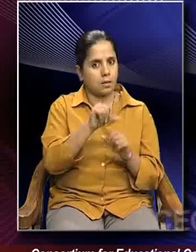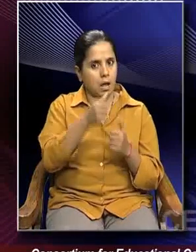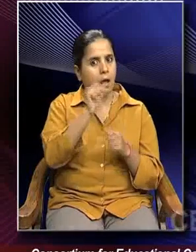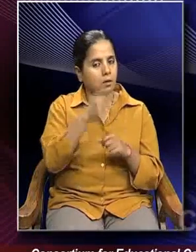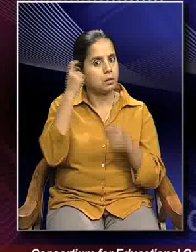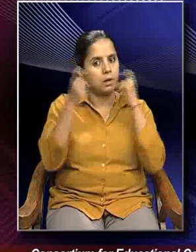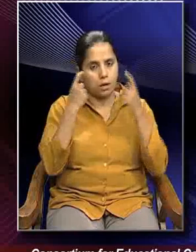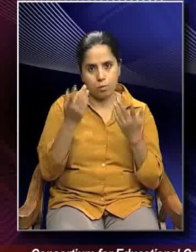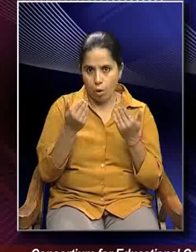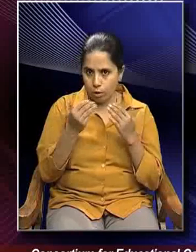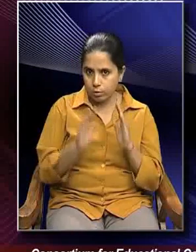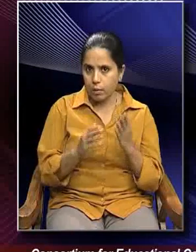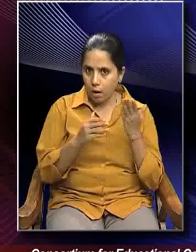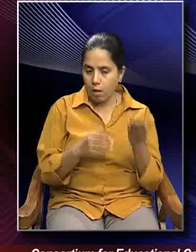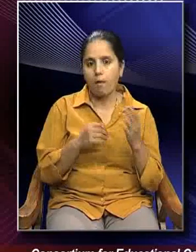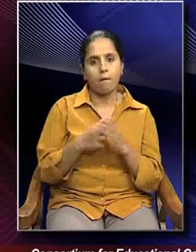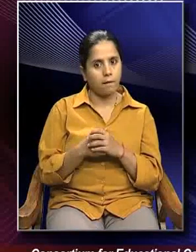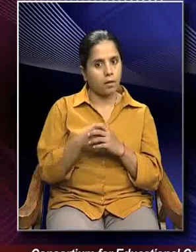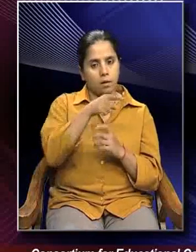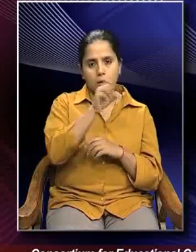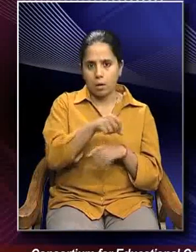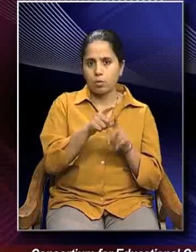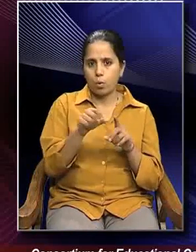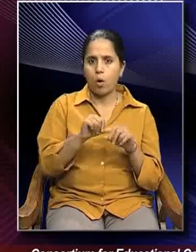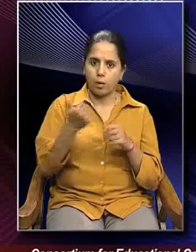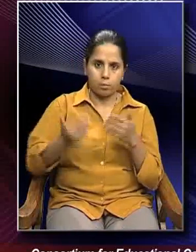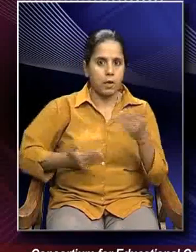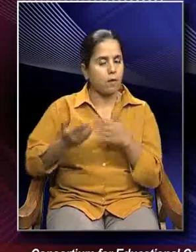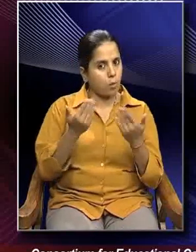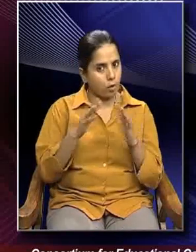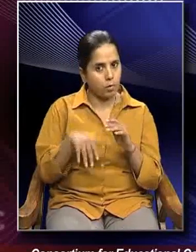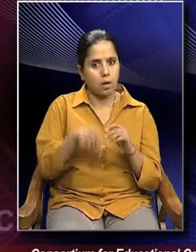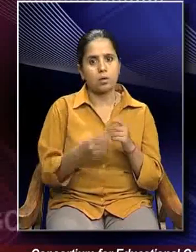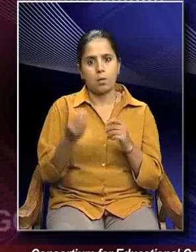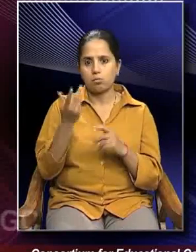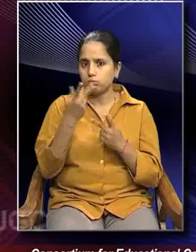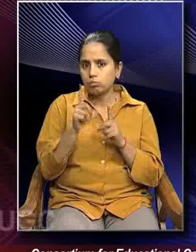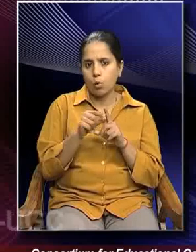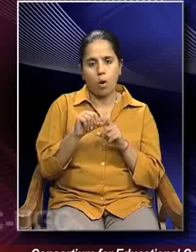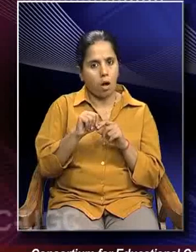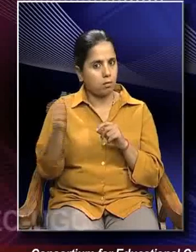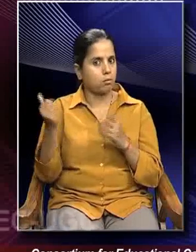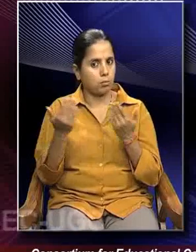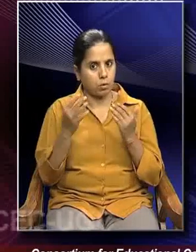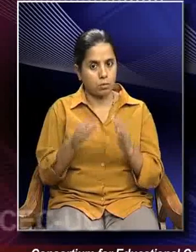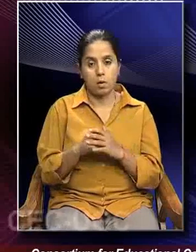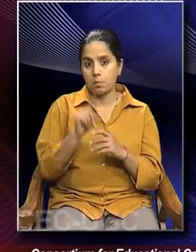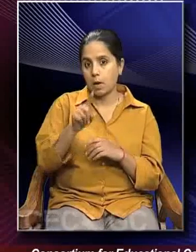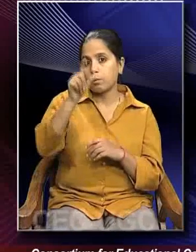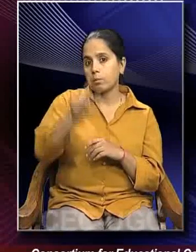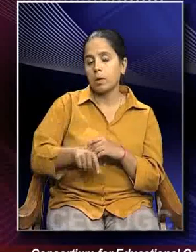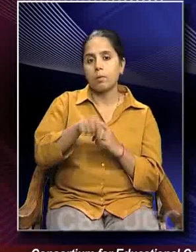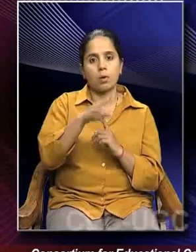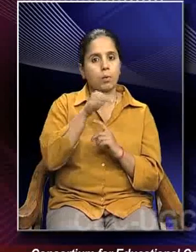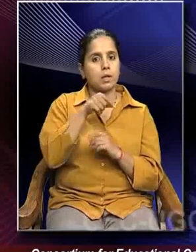think. They are able to do the behavior or act out. And therefore, the individual is